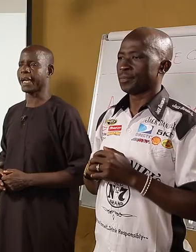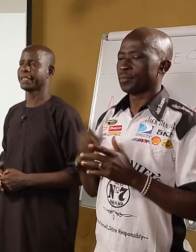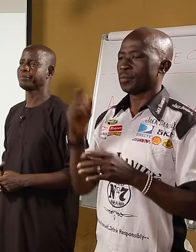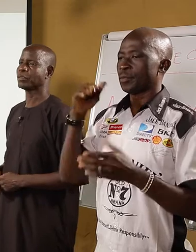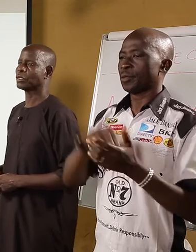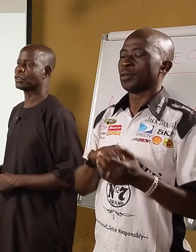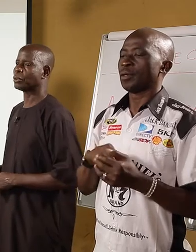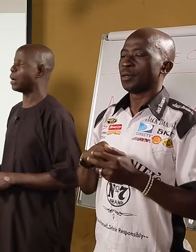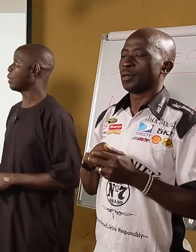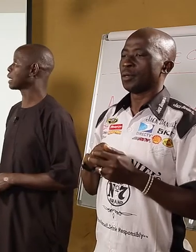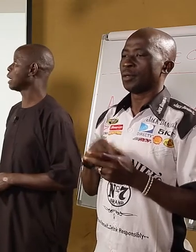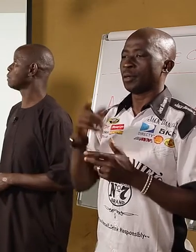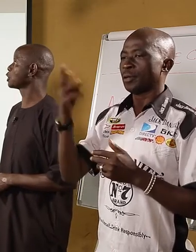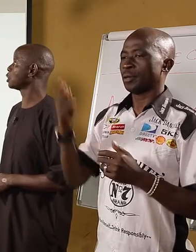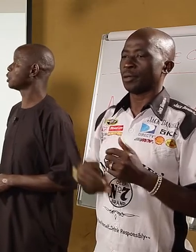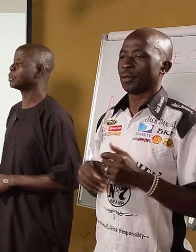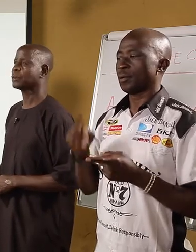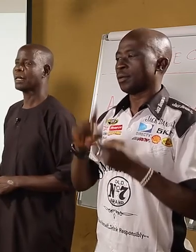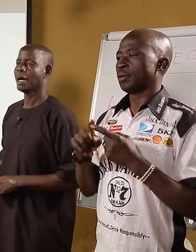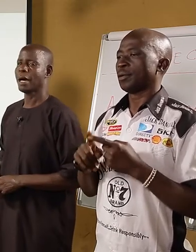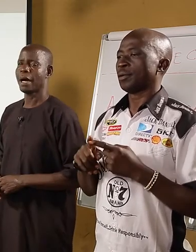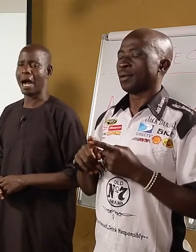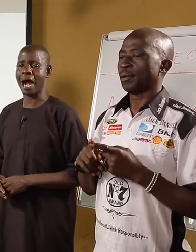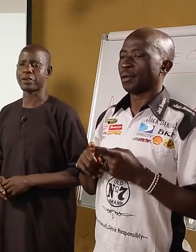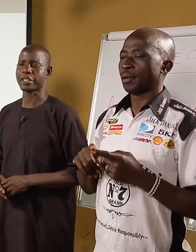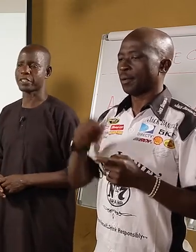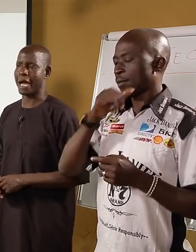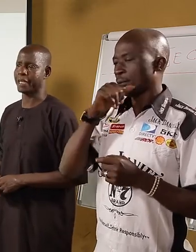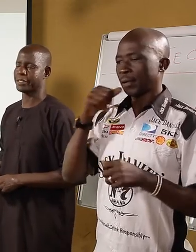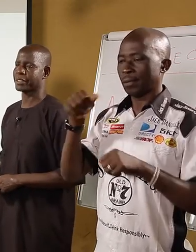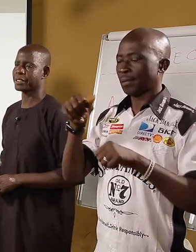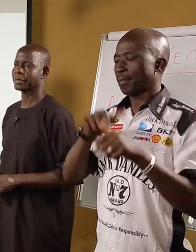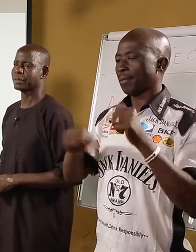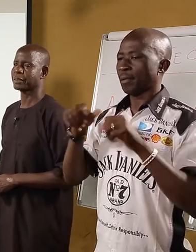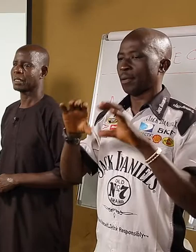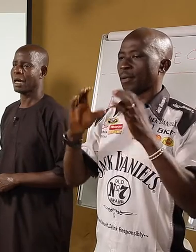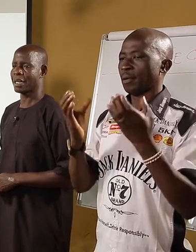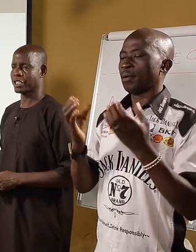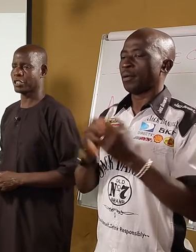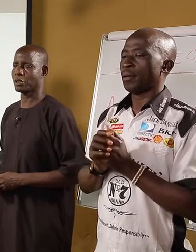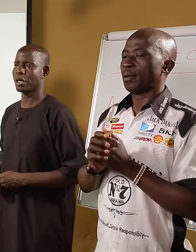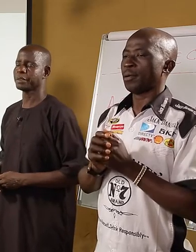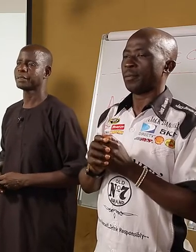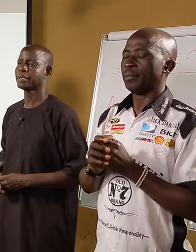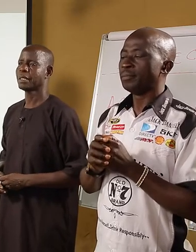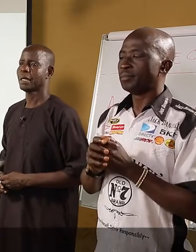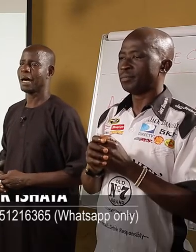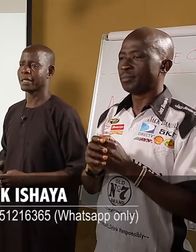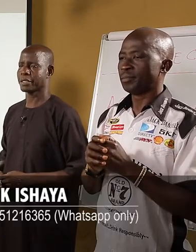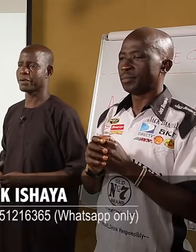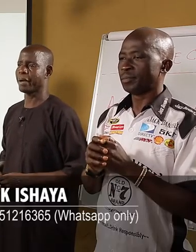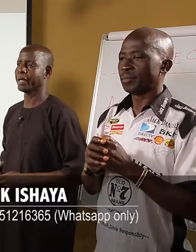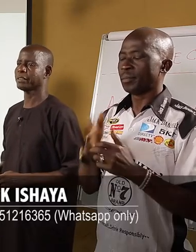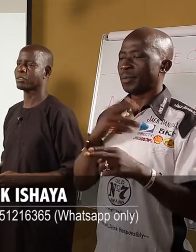Once again, you are welcome to Agric Science. As usual,